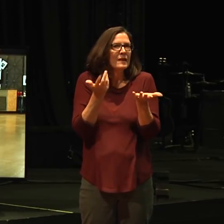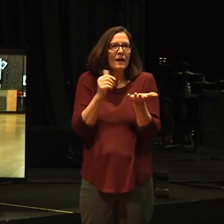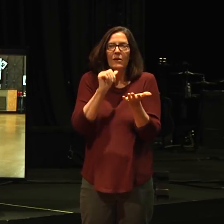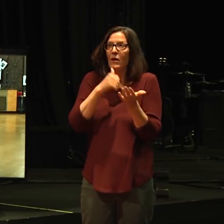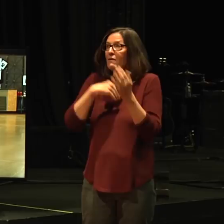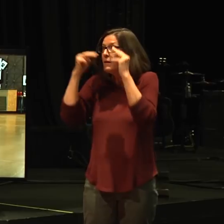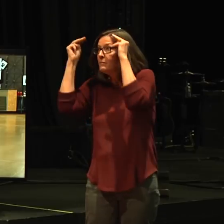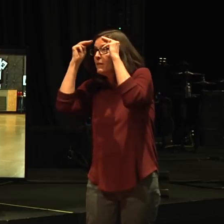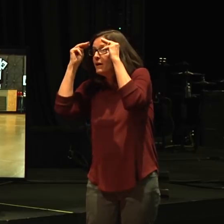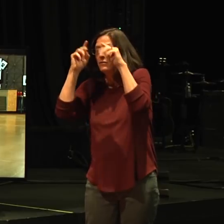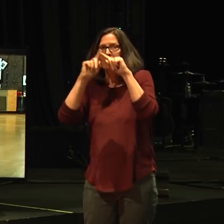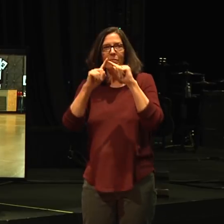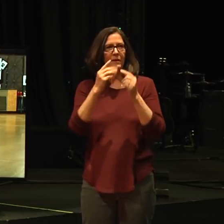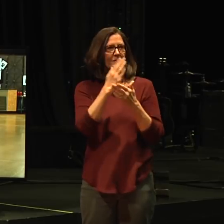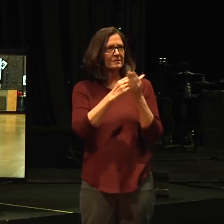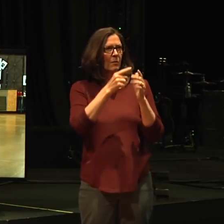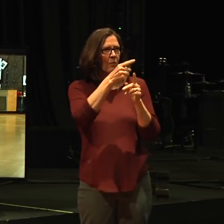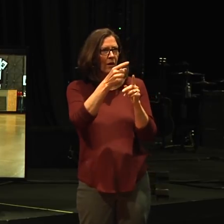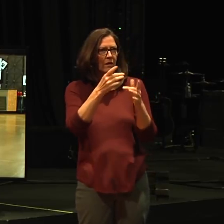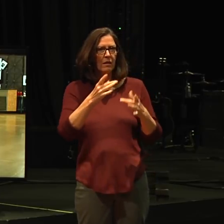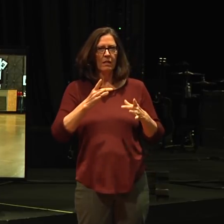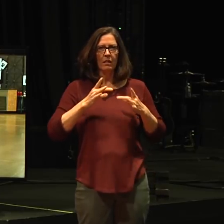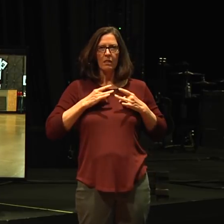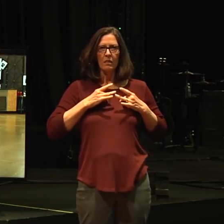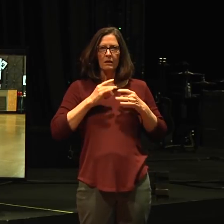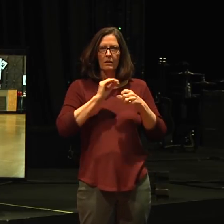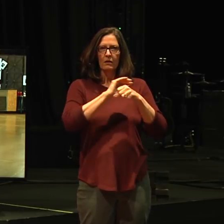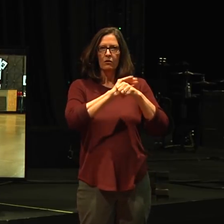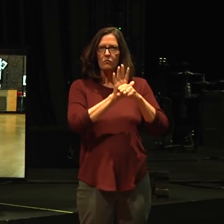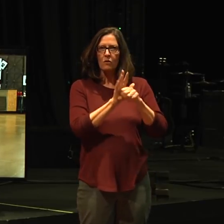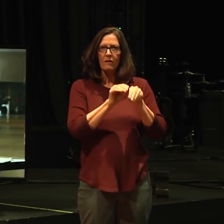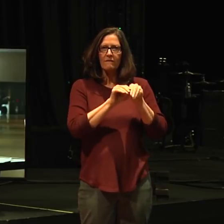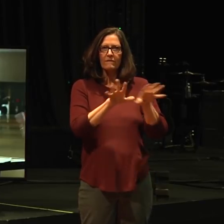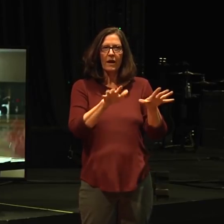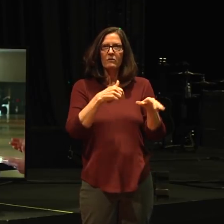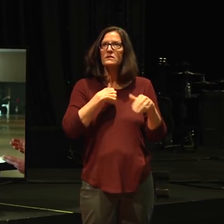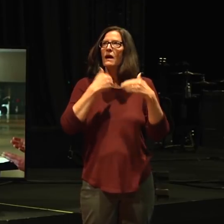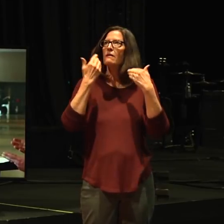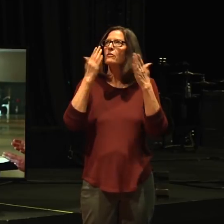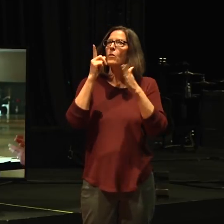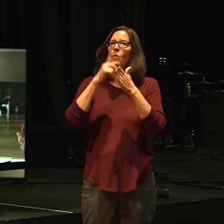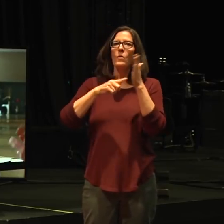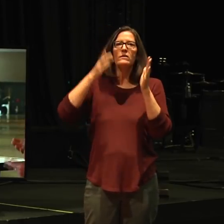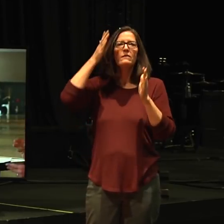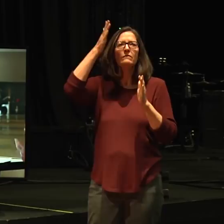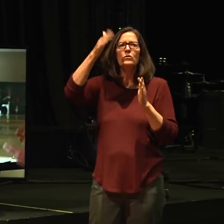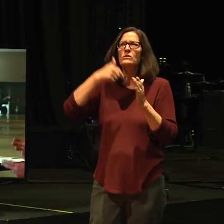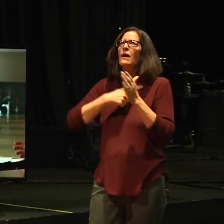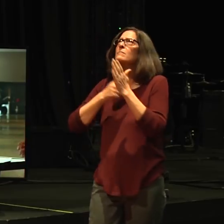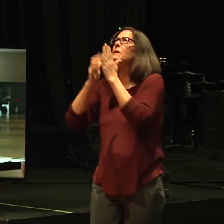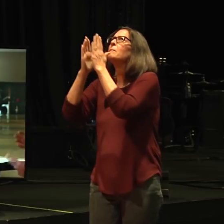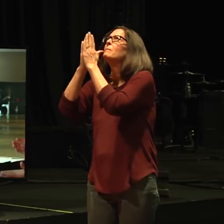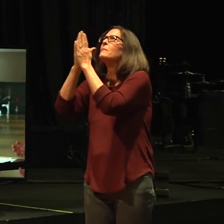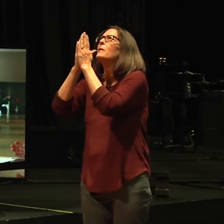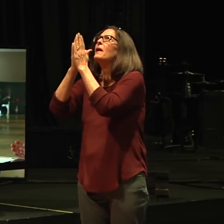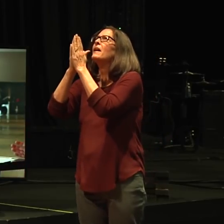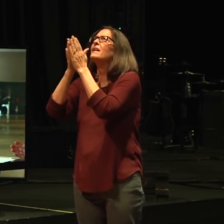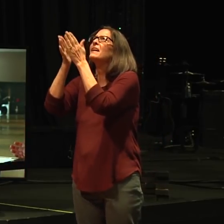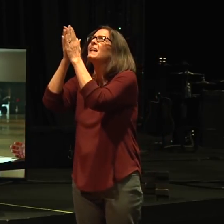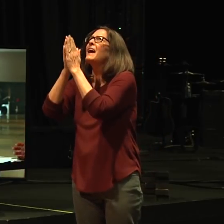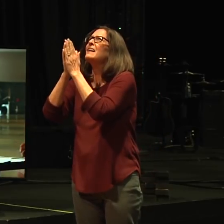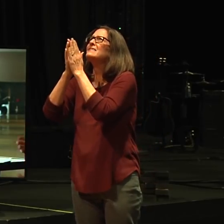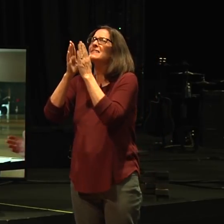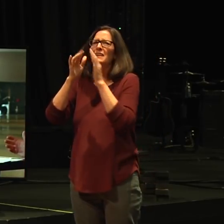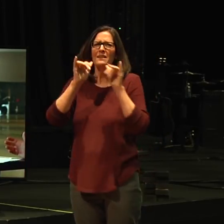got, coronavirus, and I don't know what the future is. All right. What am I supposed to do? I've been praying and asking, and the storm won't go